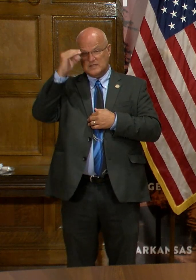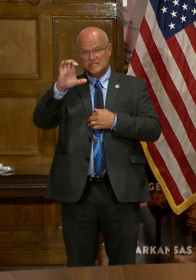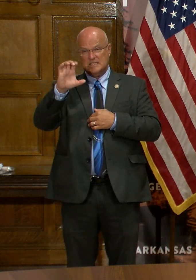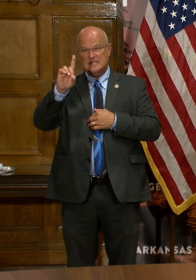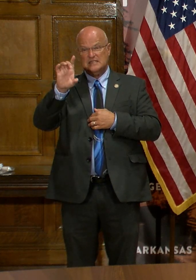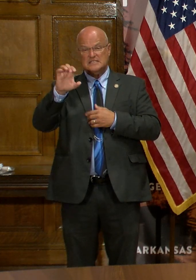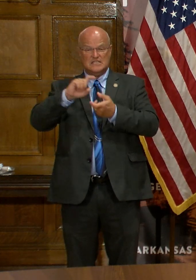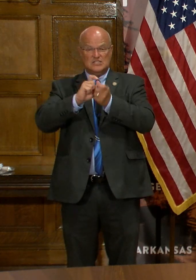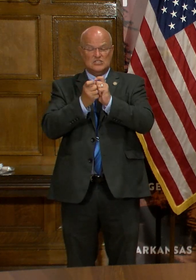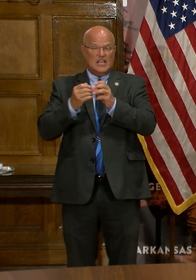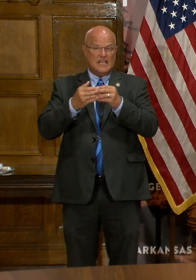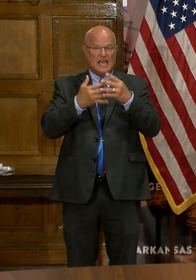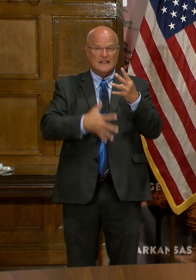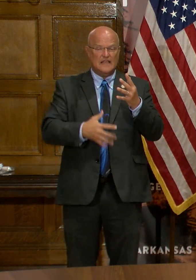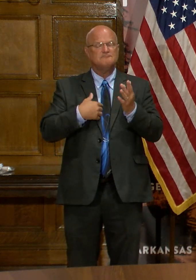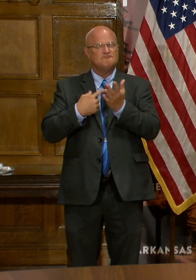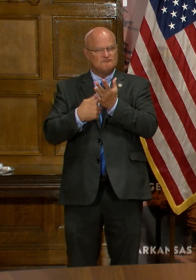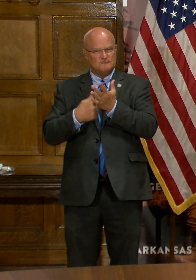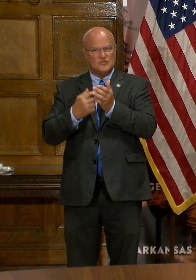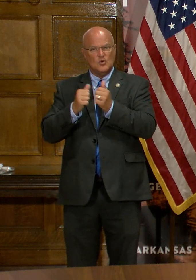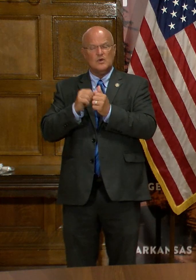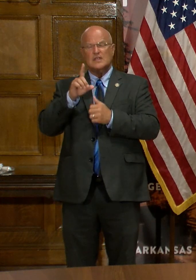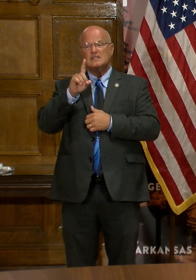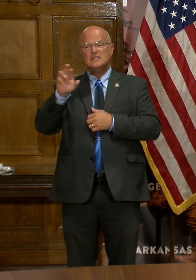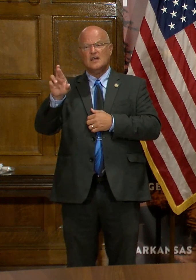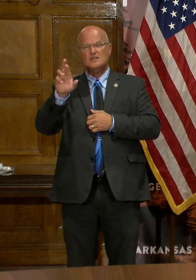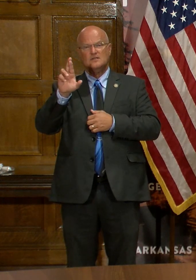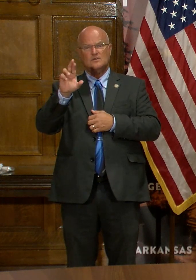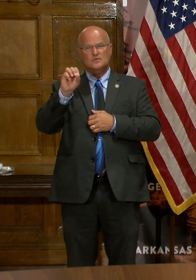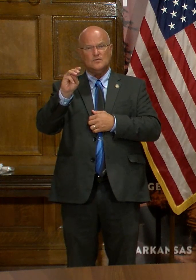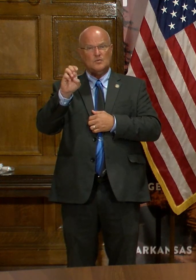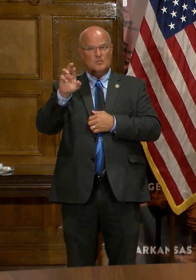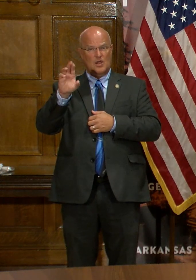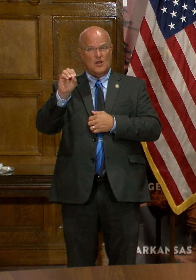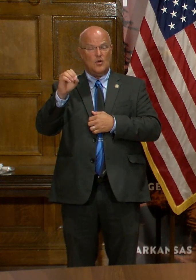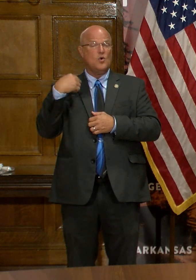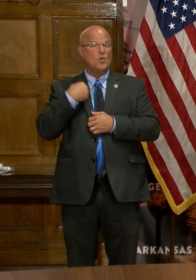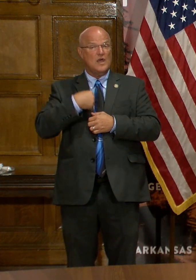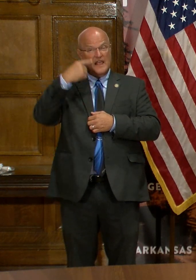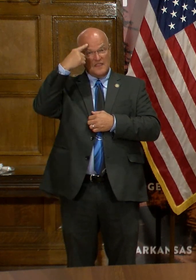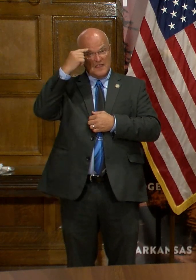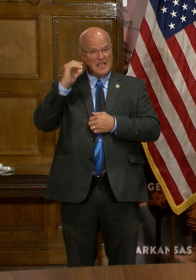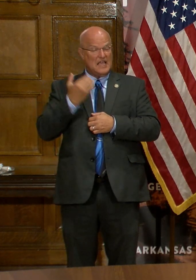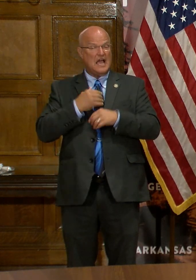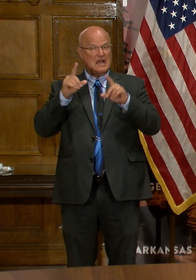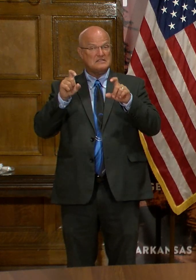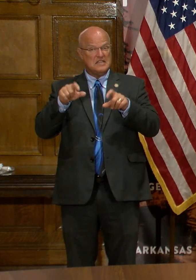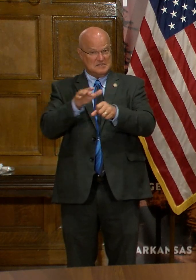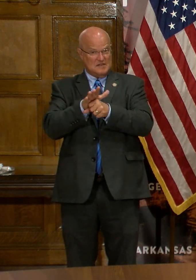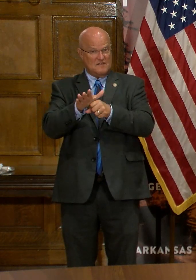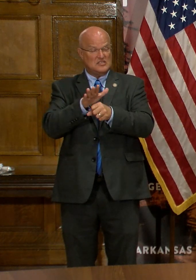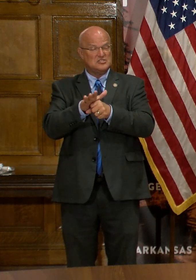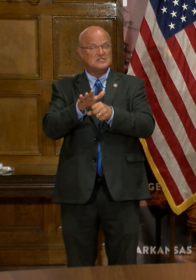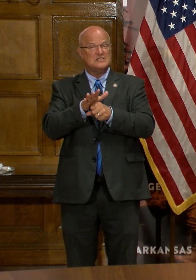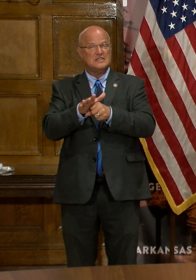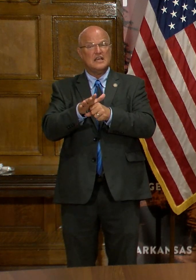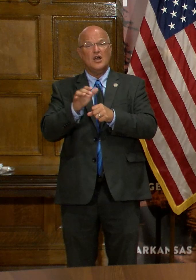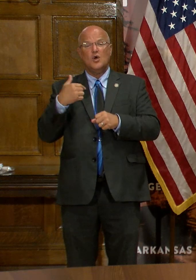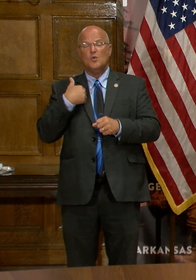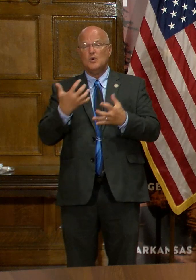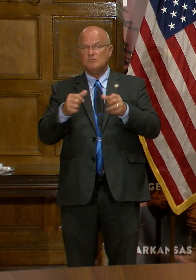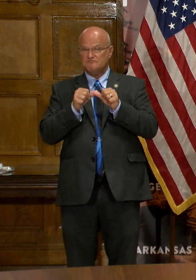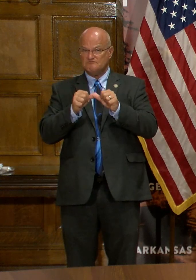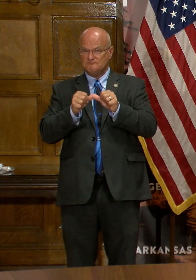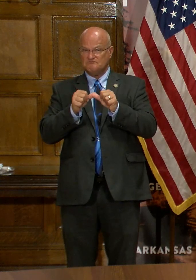CDC changing guidelines. I've discussed that with Dr. Romero. We believe our testing is sufficient, that we want